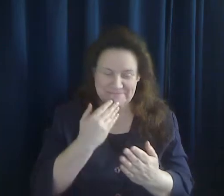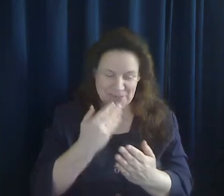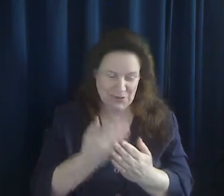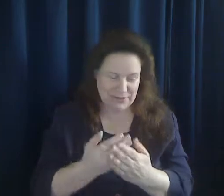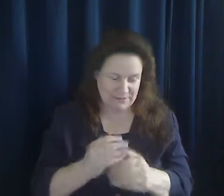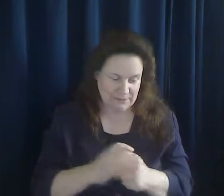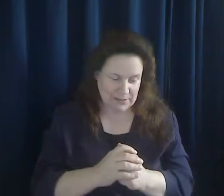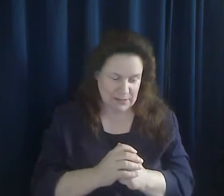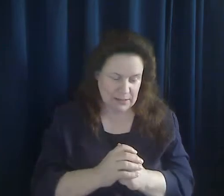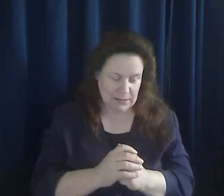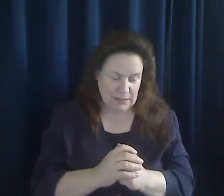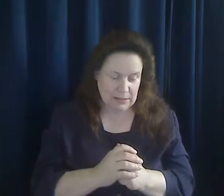Good.